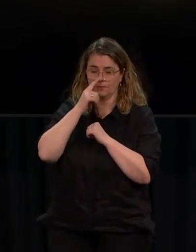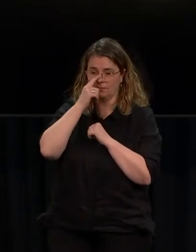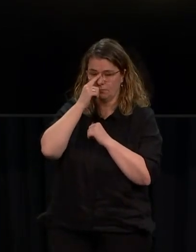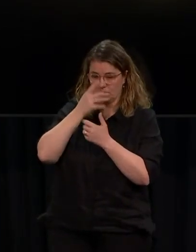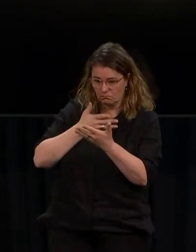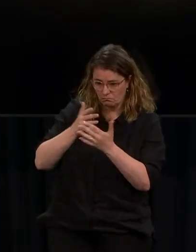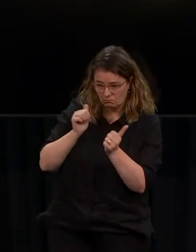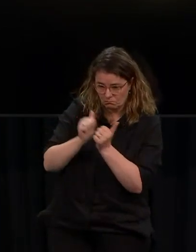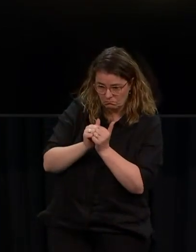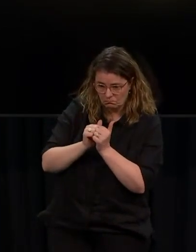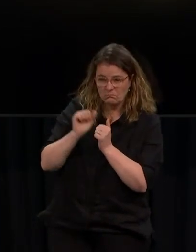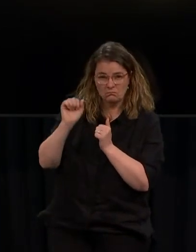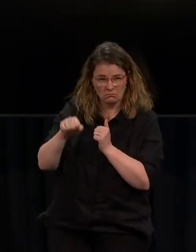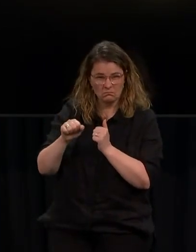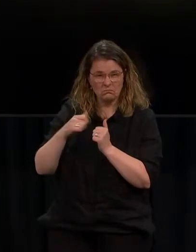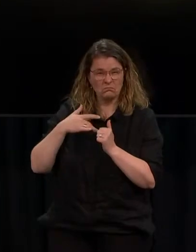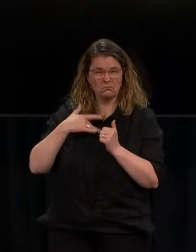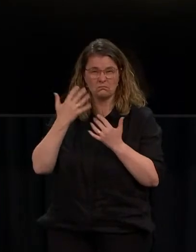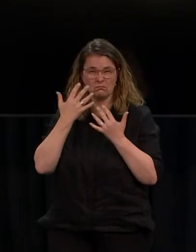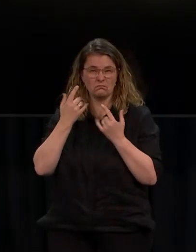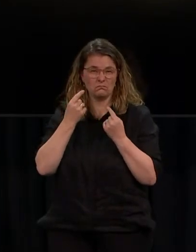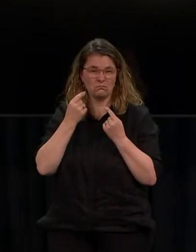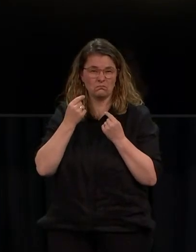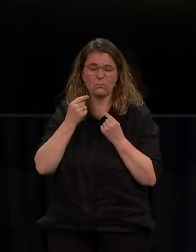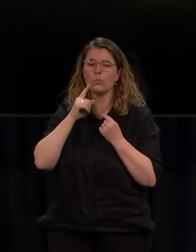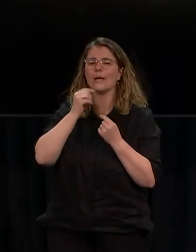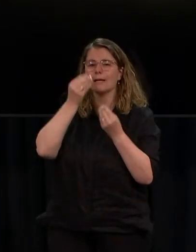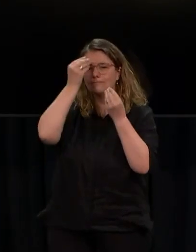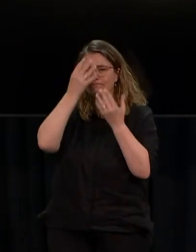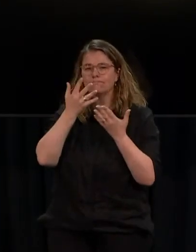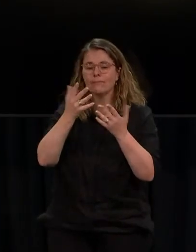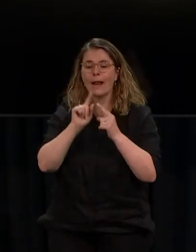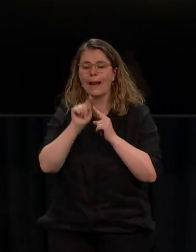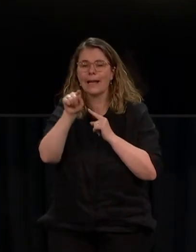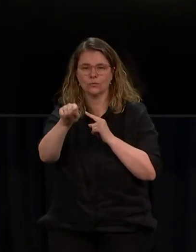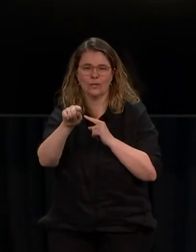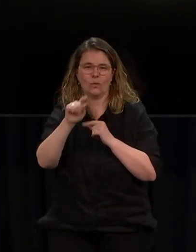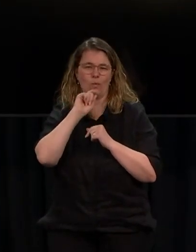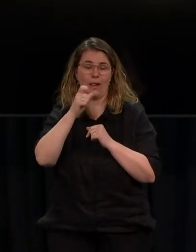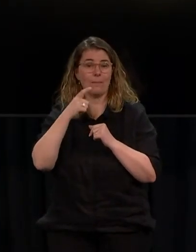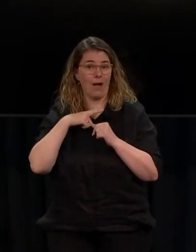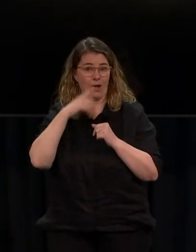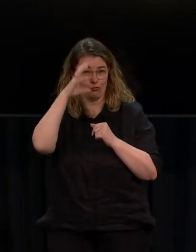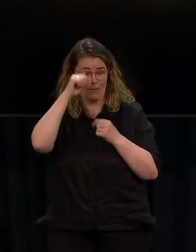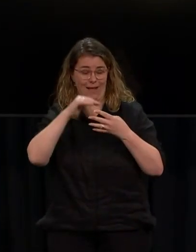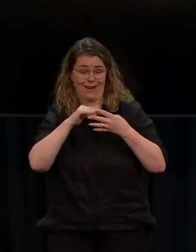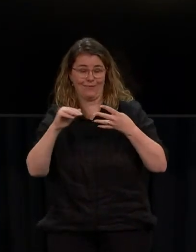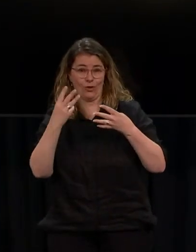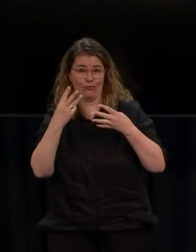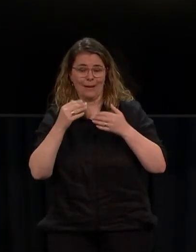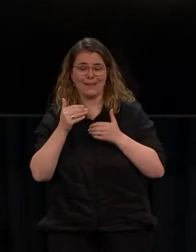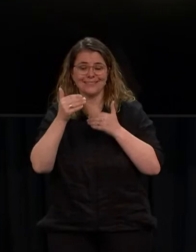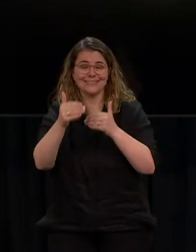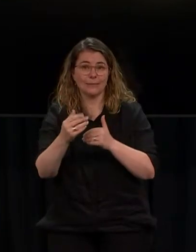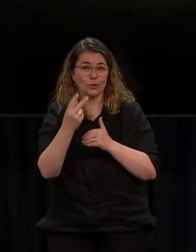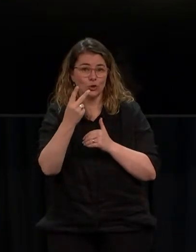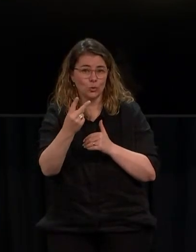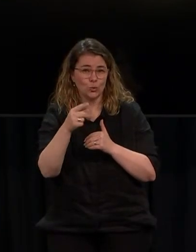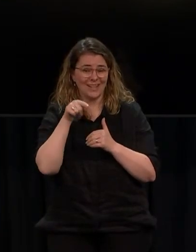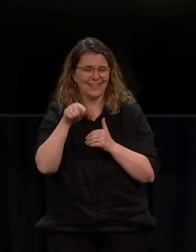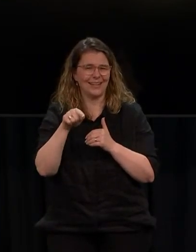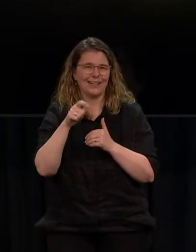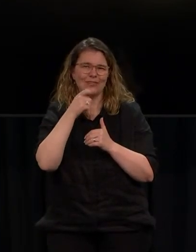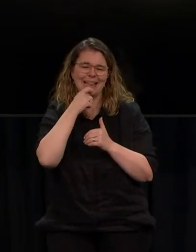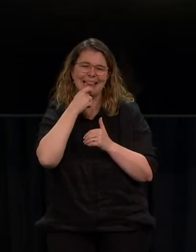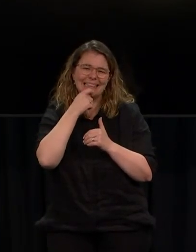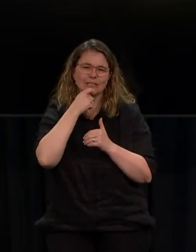had the discussion around whether we would be able to signal, given that alert level 3 step 2 activities don't add a